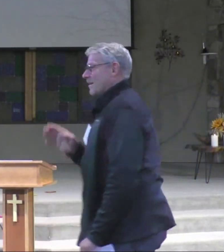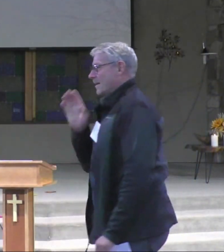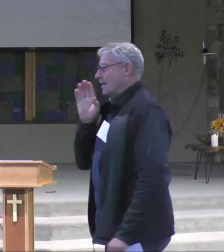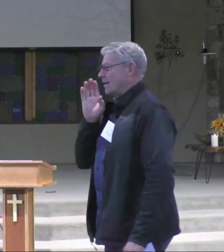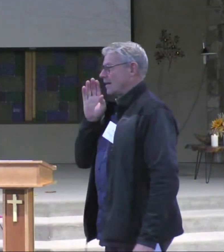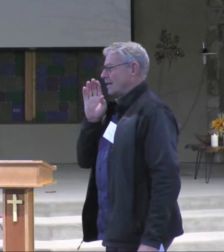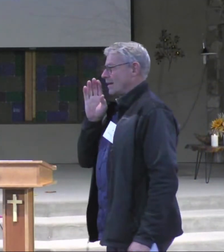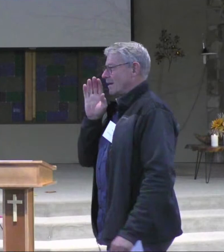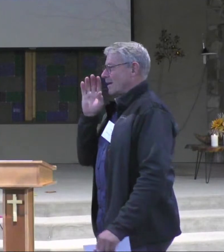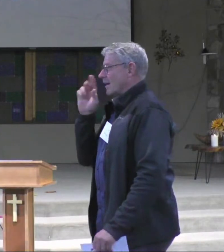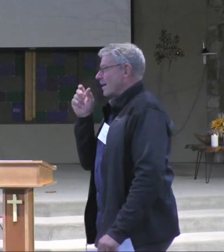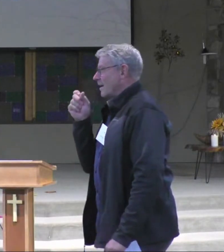Amen.